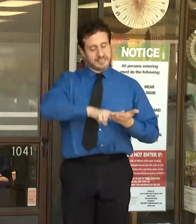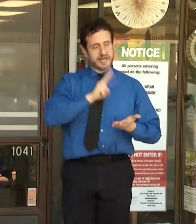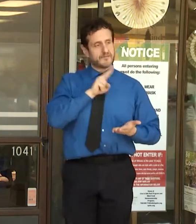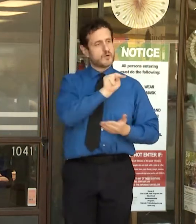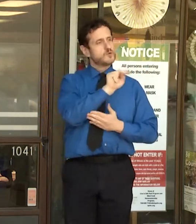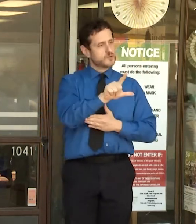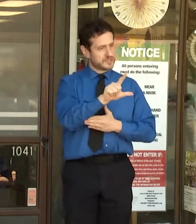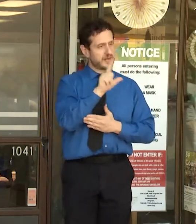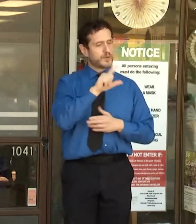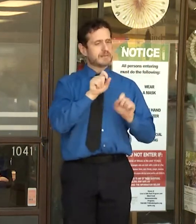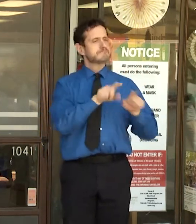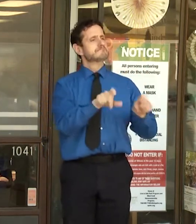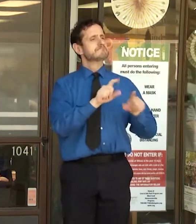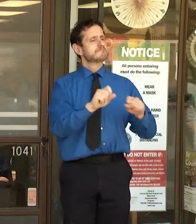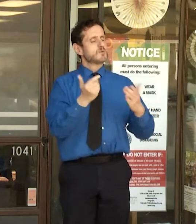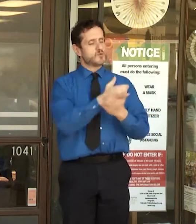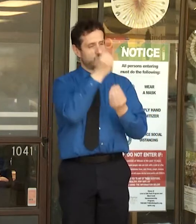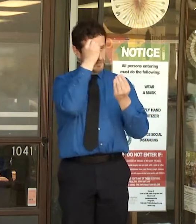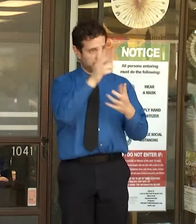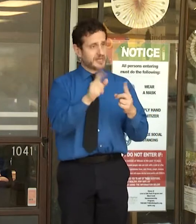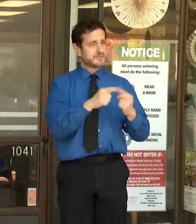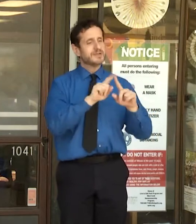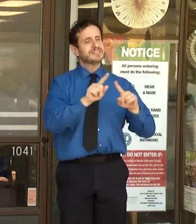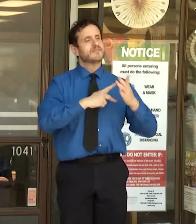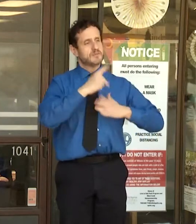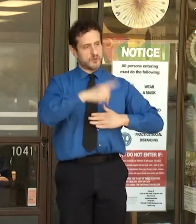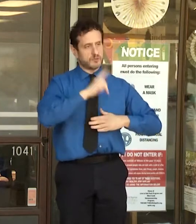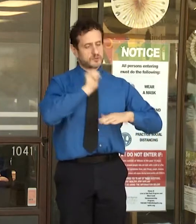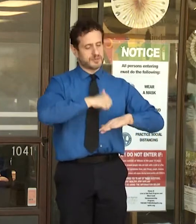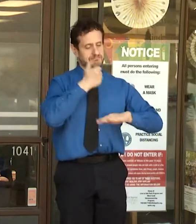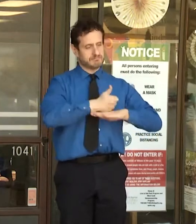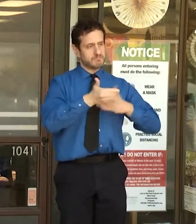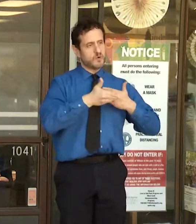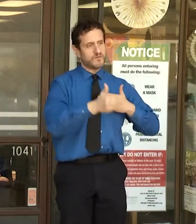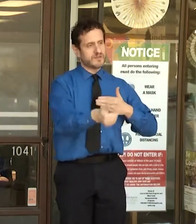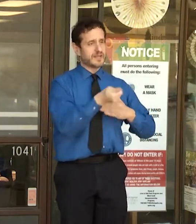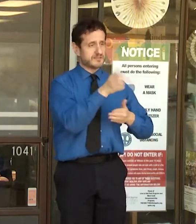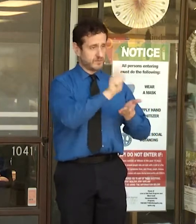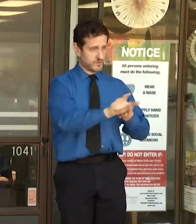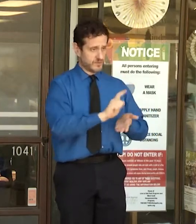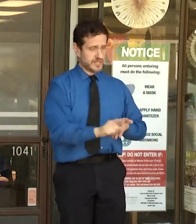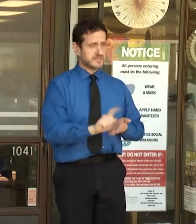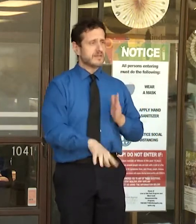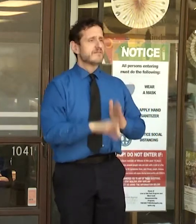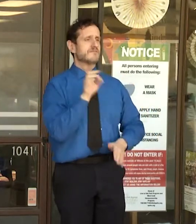programs that we'll be launching over the next few weeks. So these can be found at